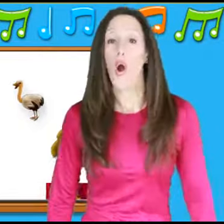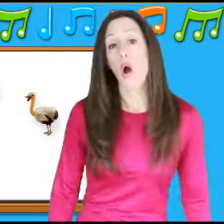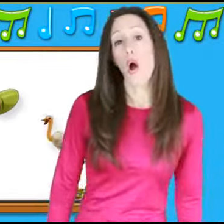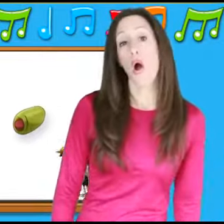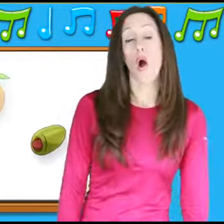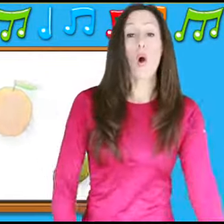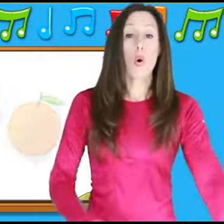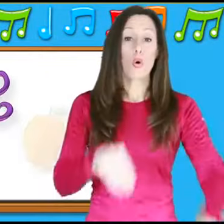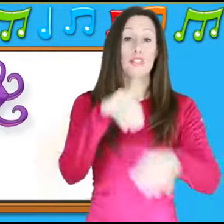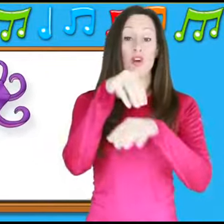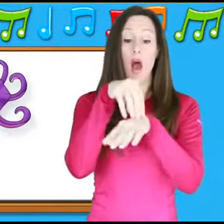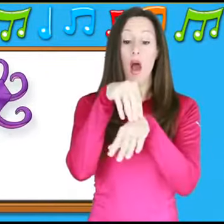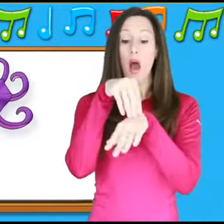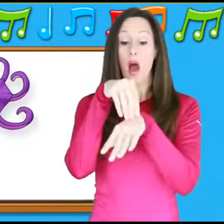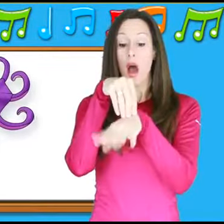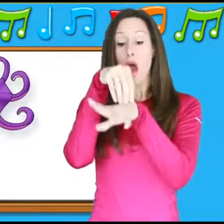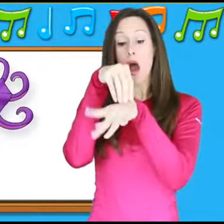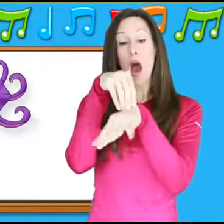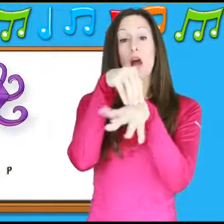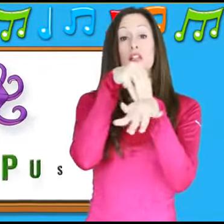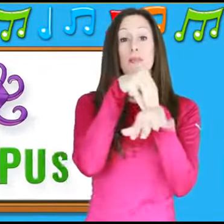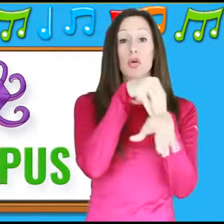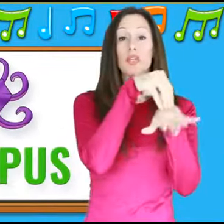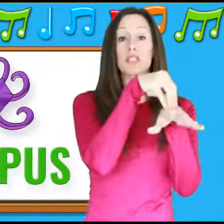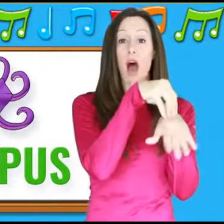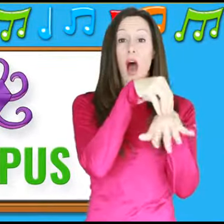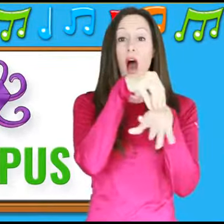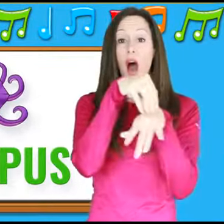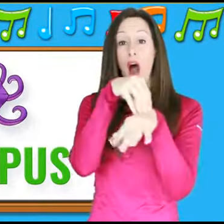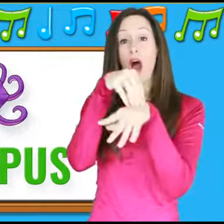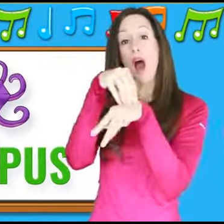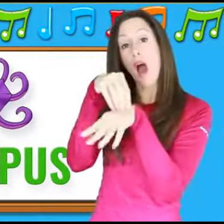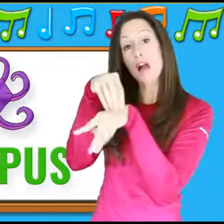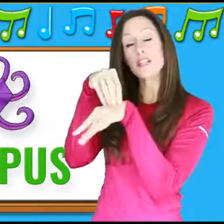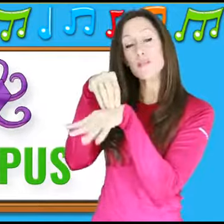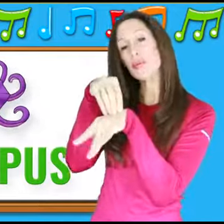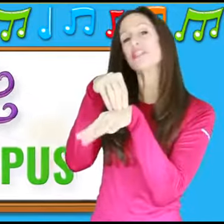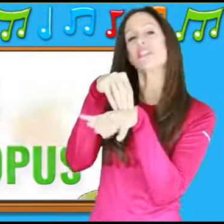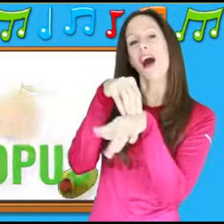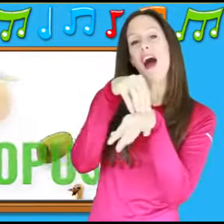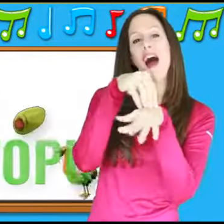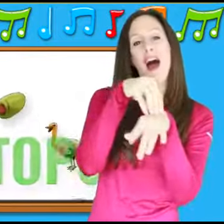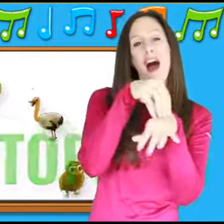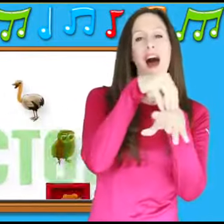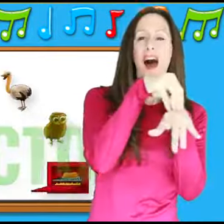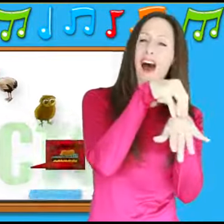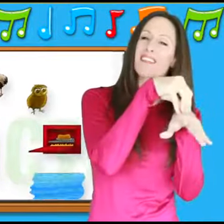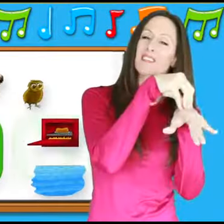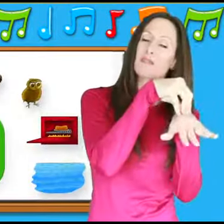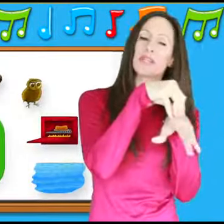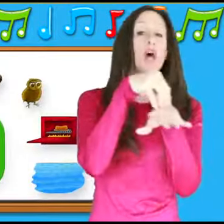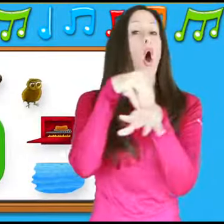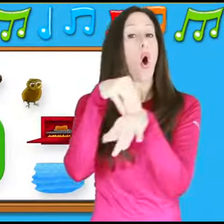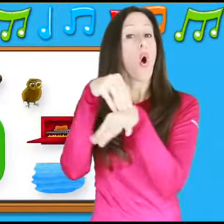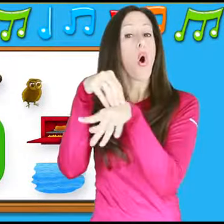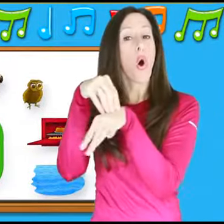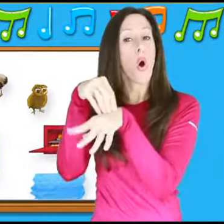O is for O, O, Octopus O, O, Octopus O, O, Octopus O